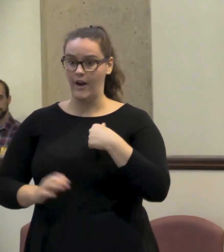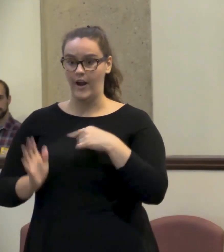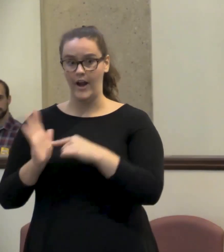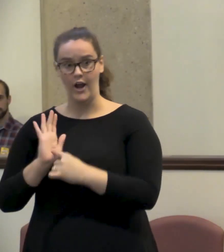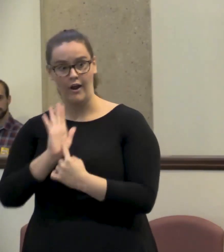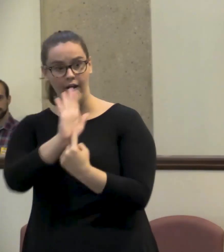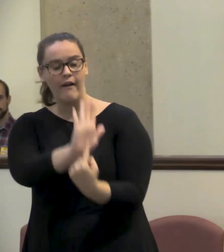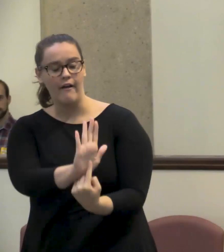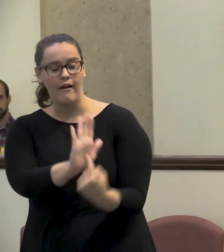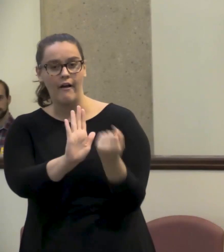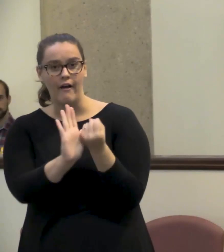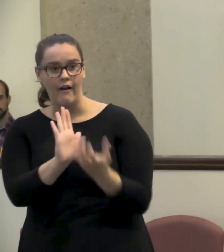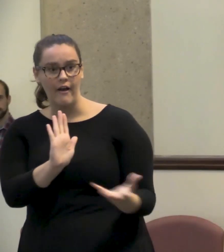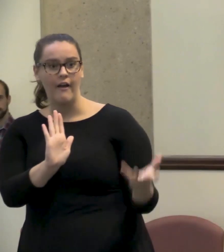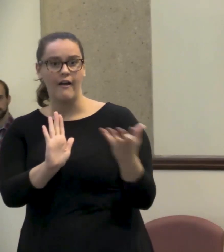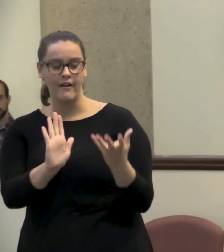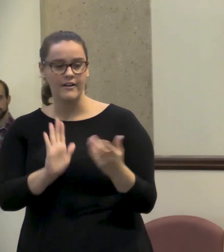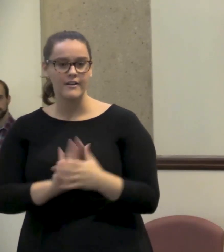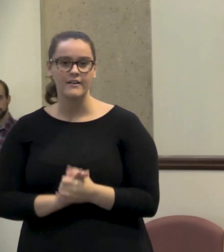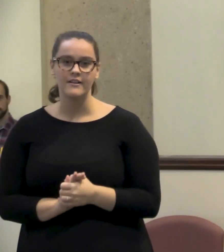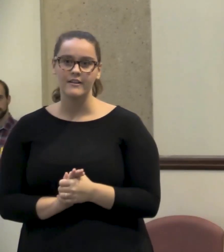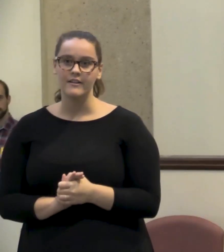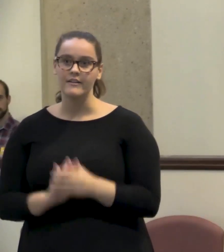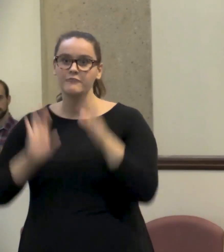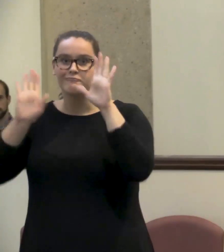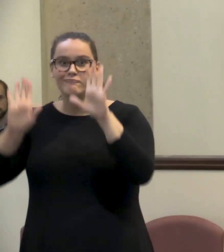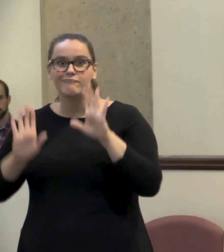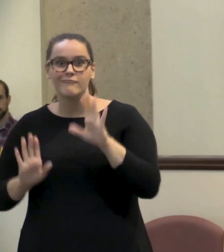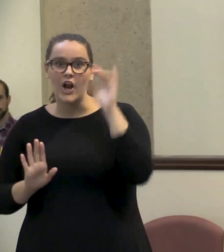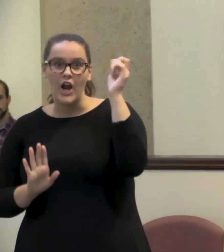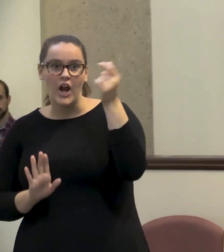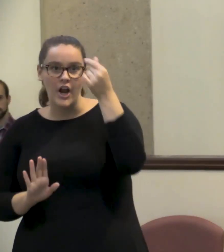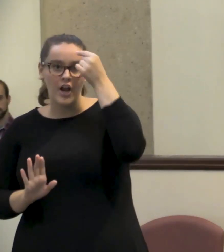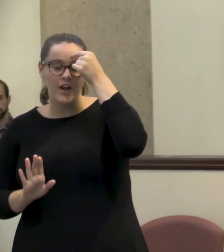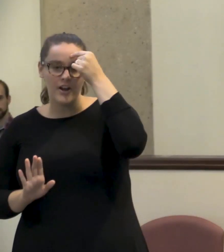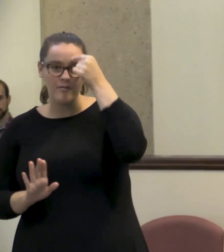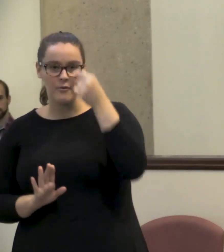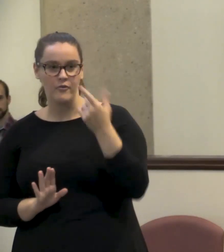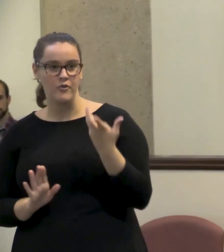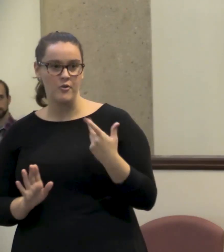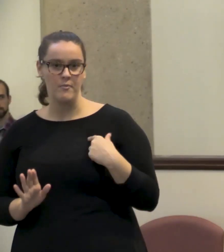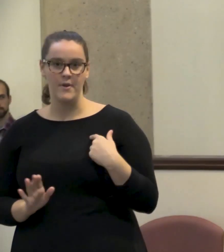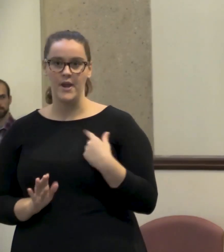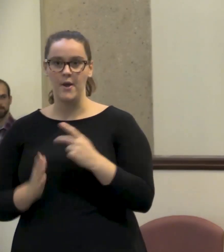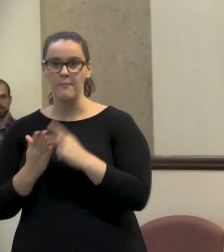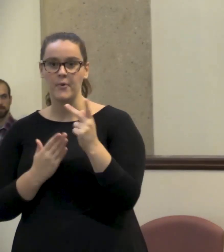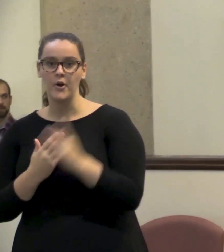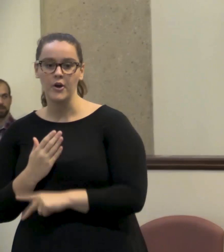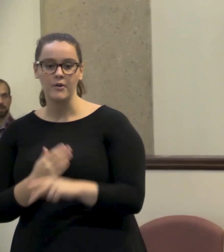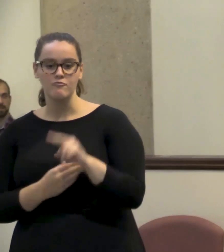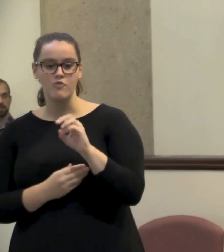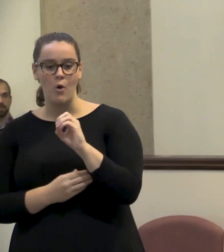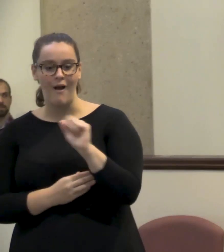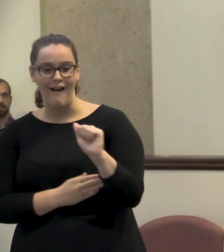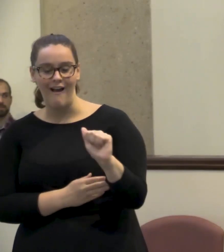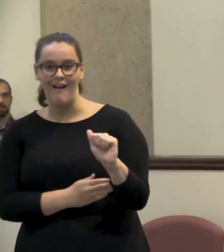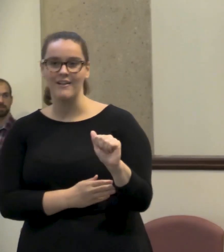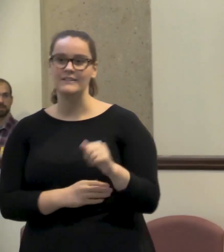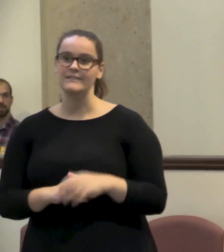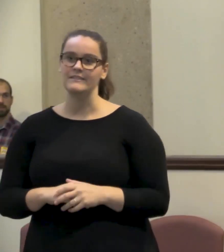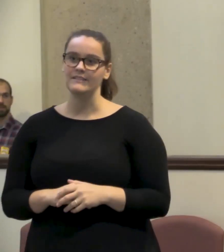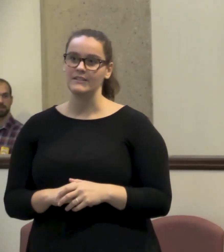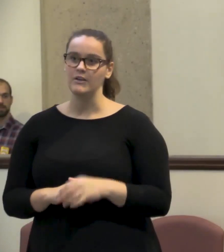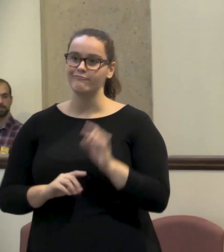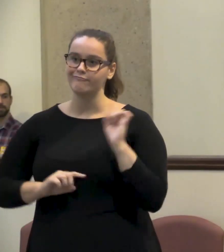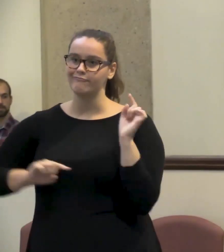the websites of the great government installations here in the districts at NIH and NOAA and, you know, we